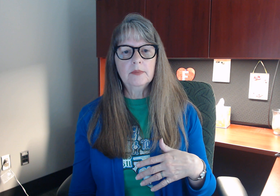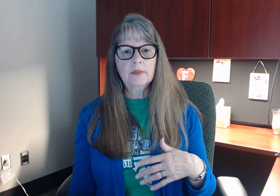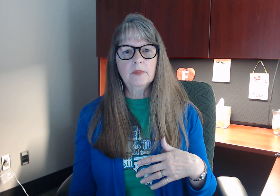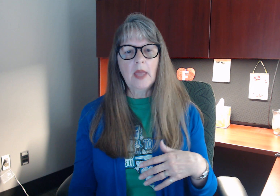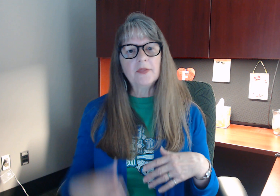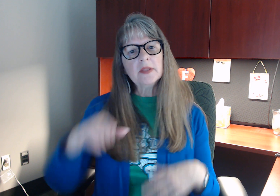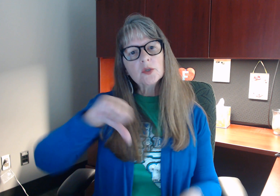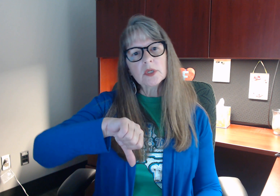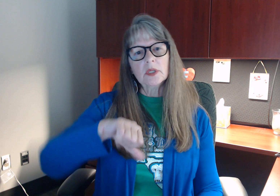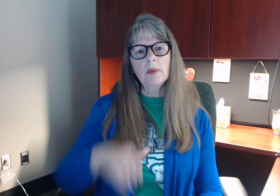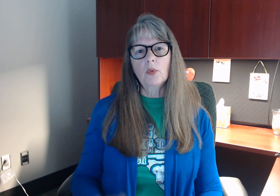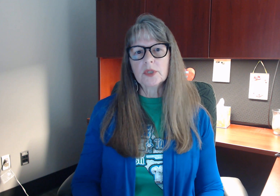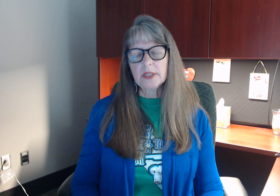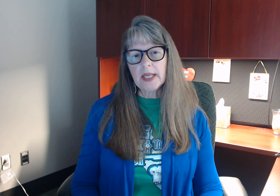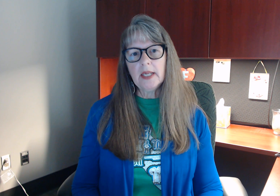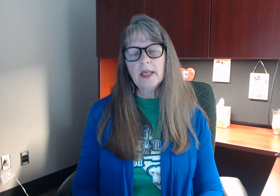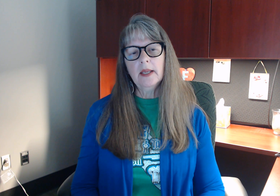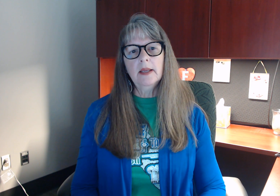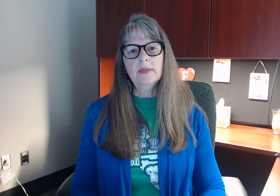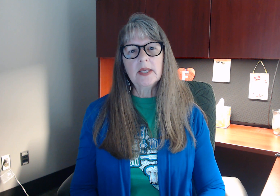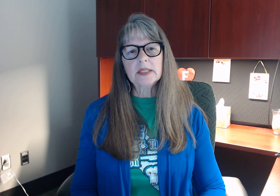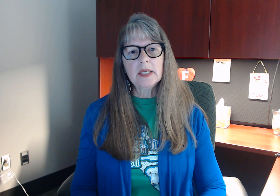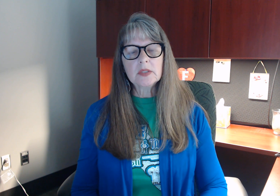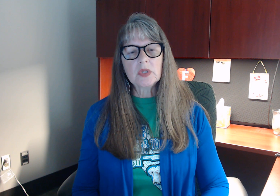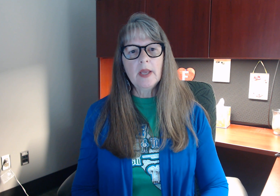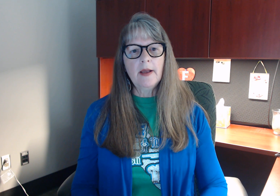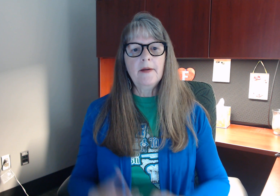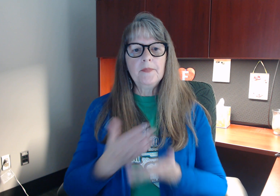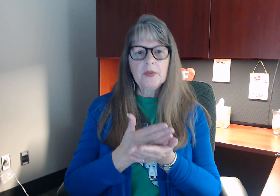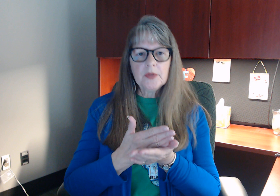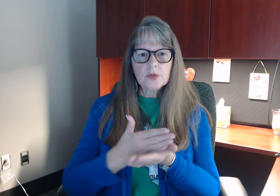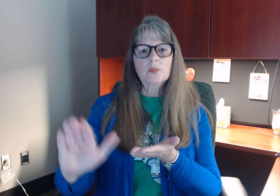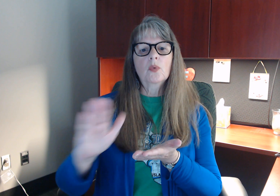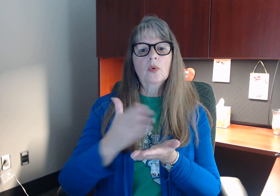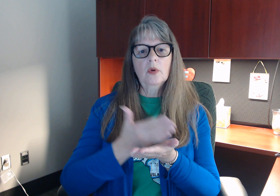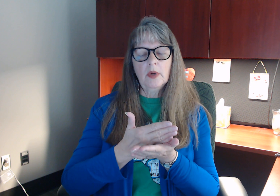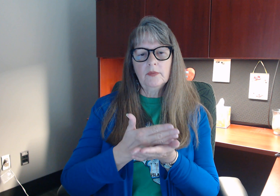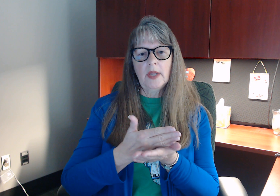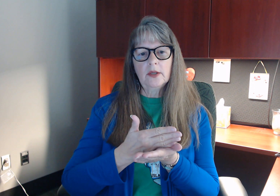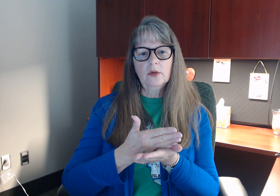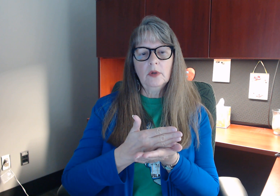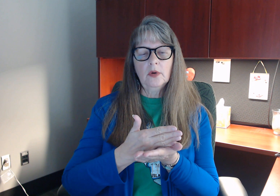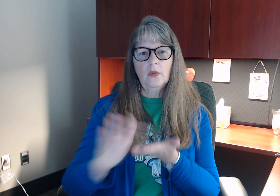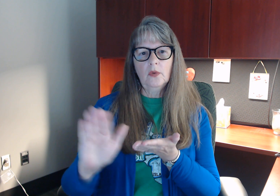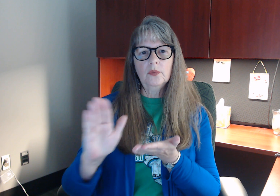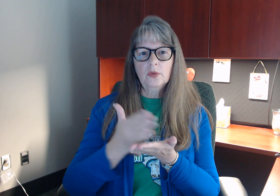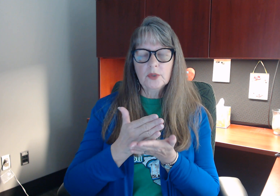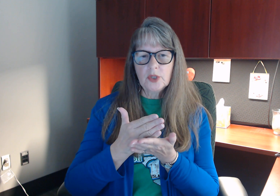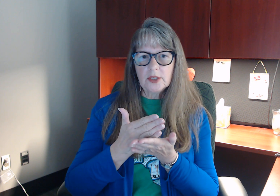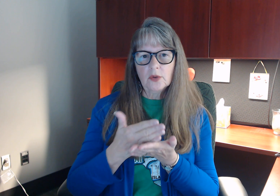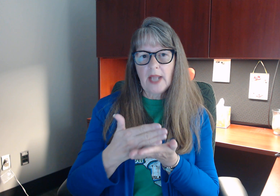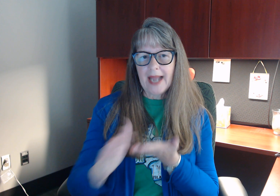I think this one is a little bit more slang in that sense, and this is more of like, oh, you're rejecting or casting